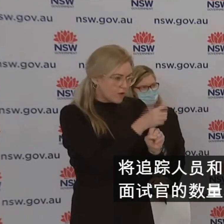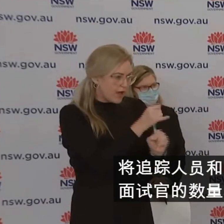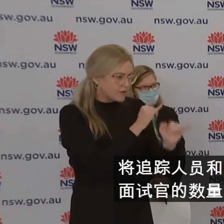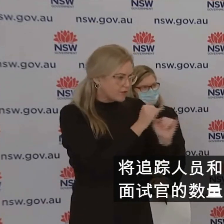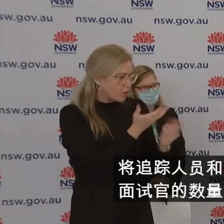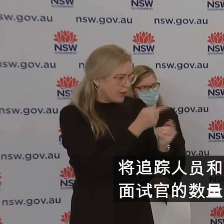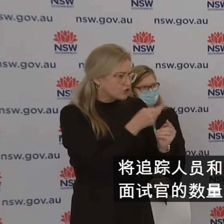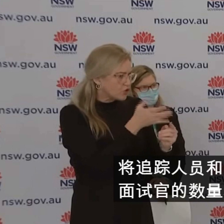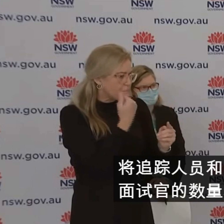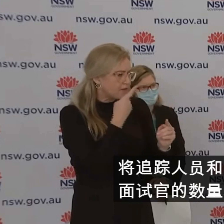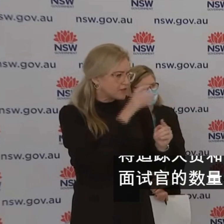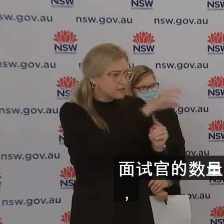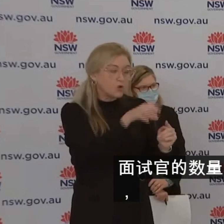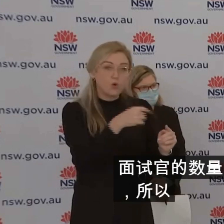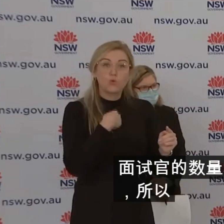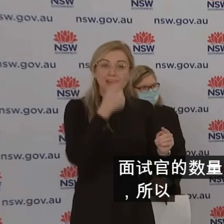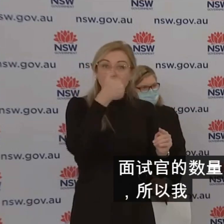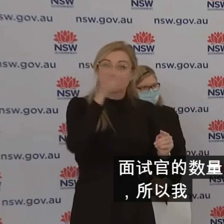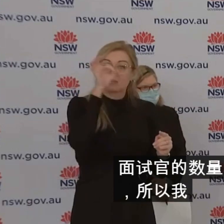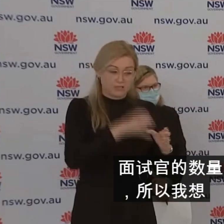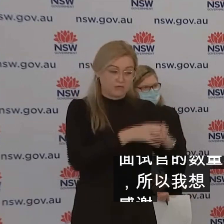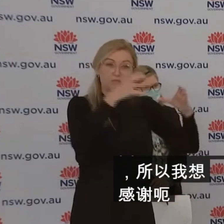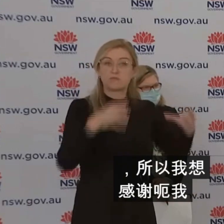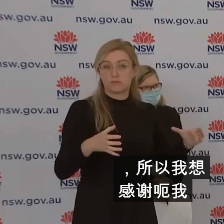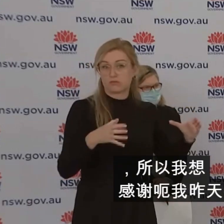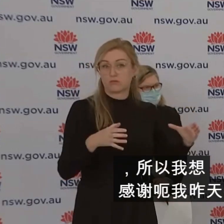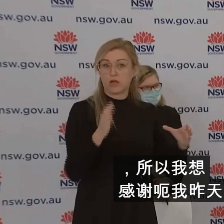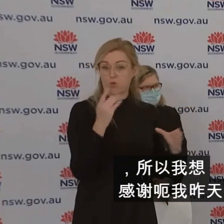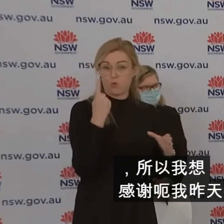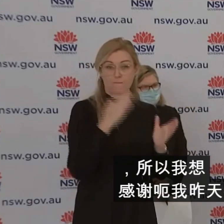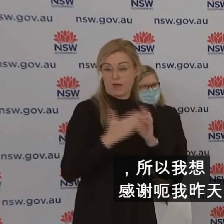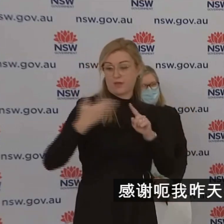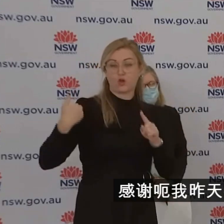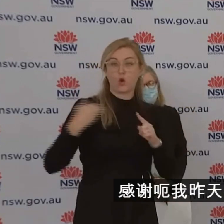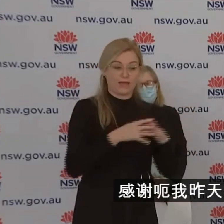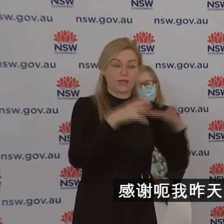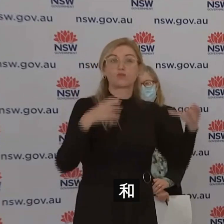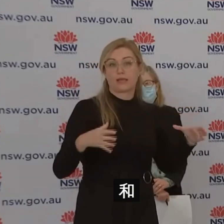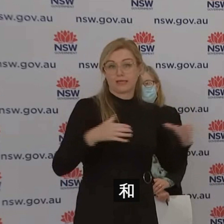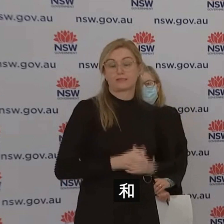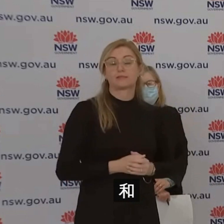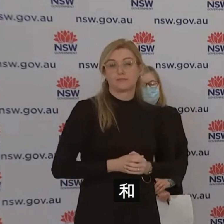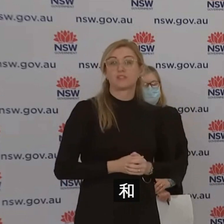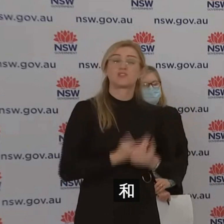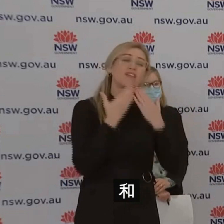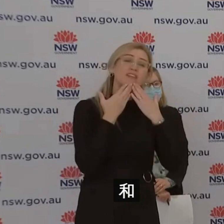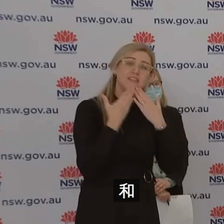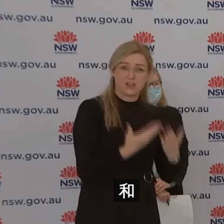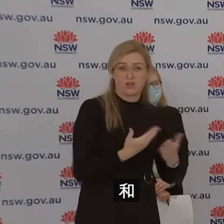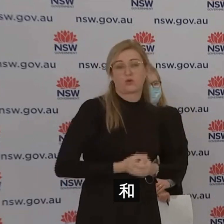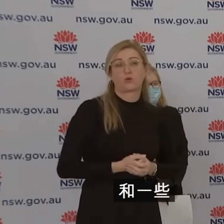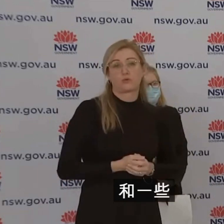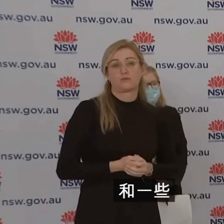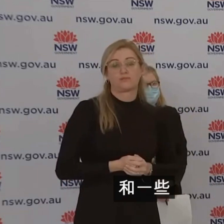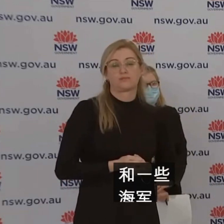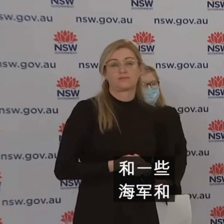interviewers, by 60%. Just in the last month or so. And I want to thank, I was actually outside this building yesterday chatting to some of